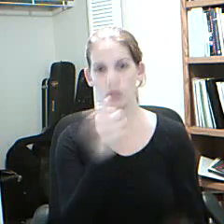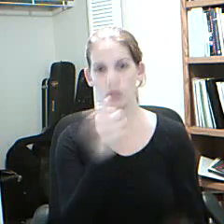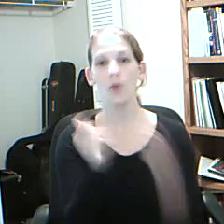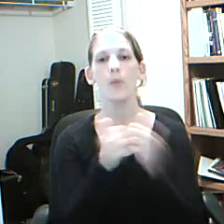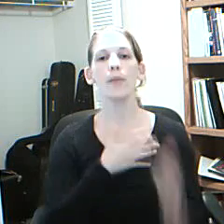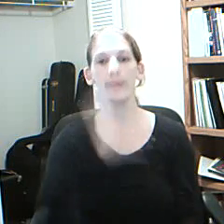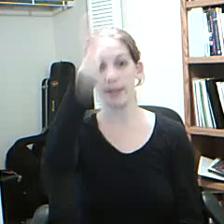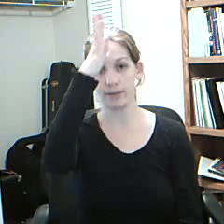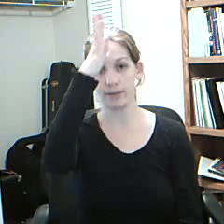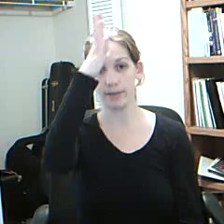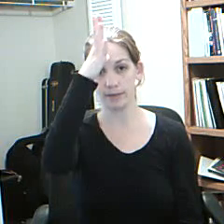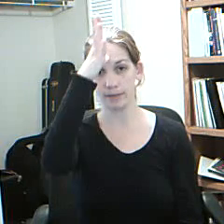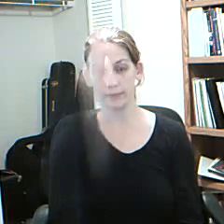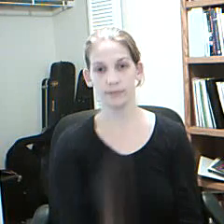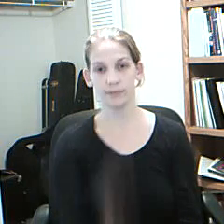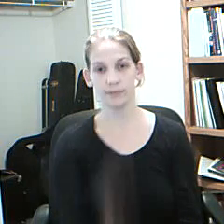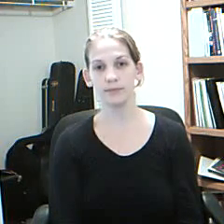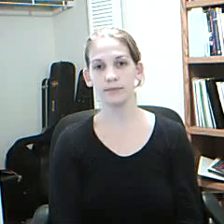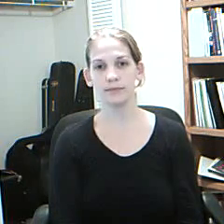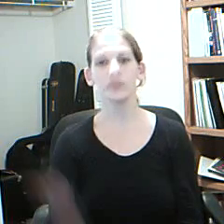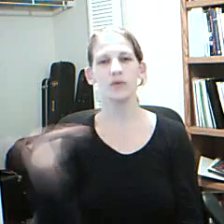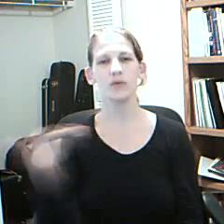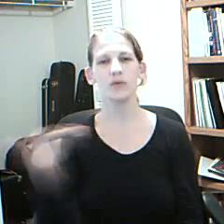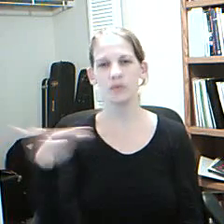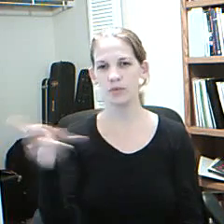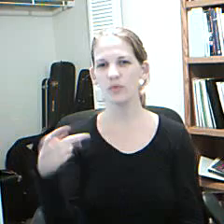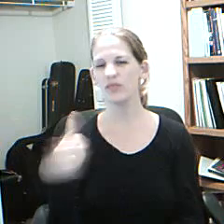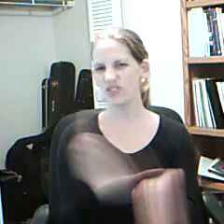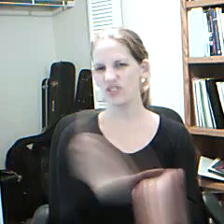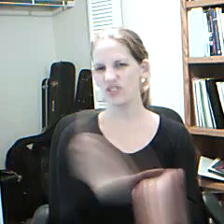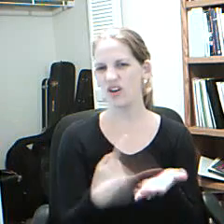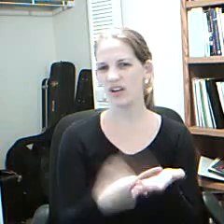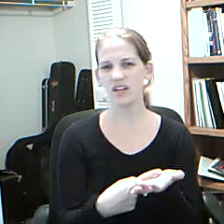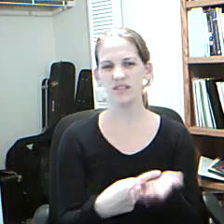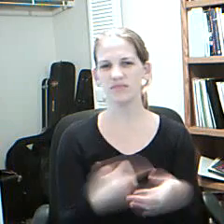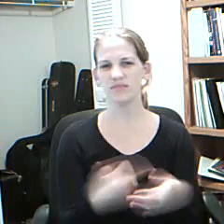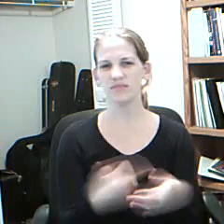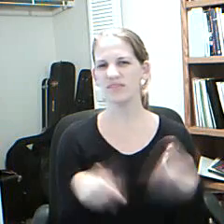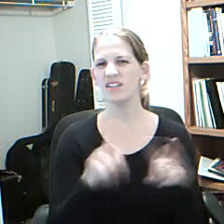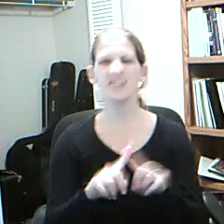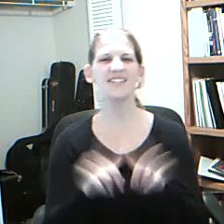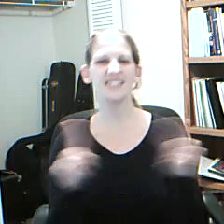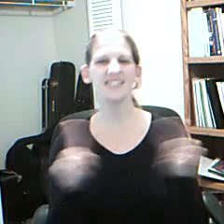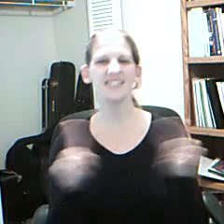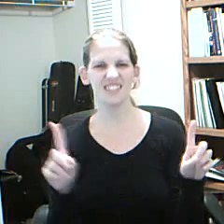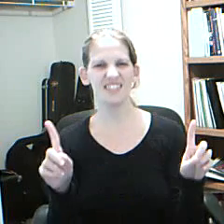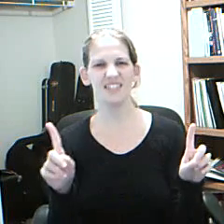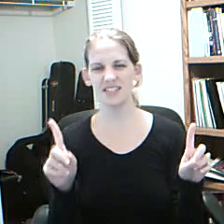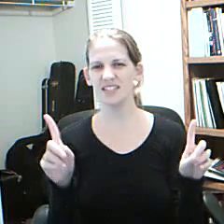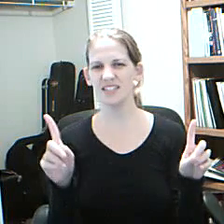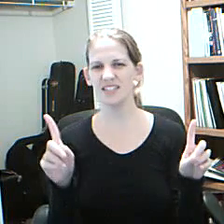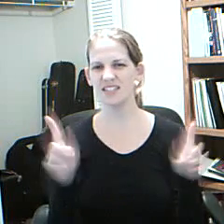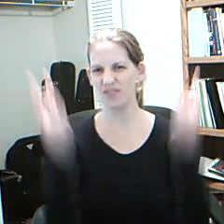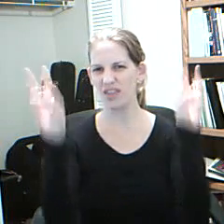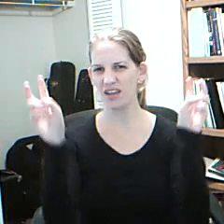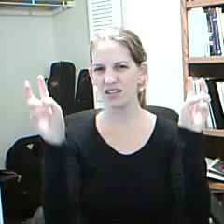and we were just talking about a whole bunch of different things, and just got on the subject of food and